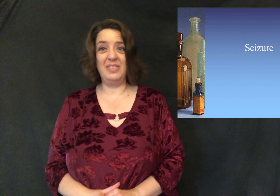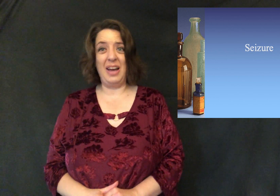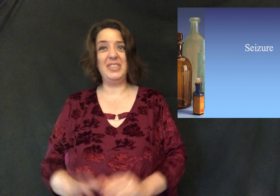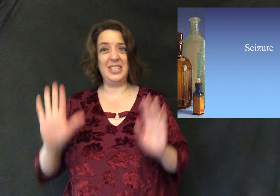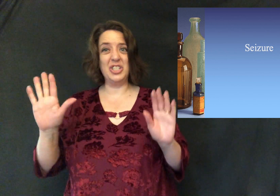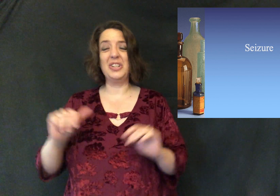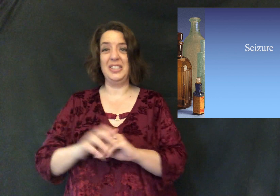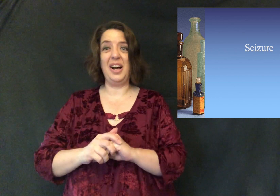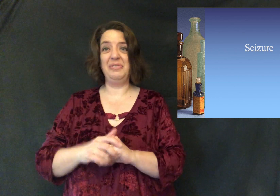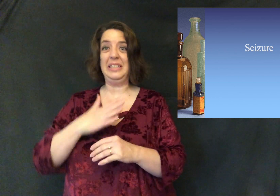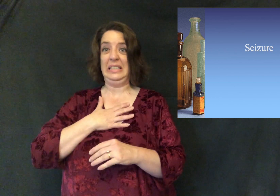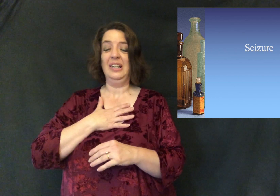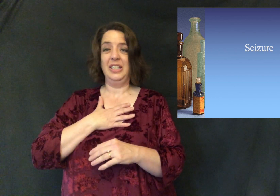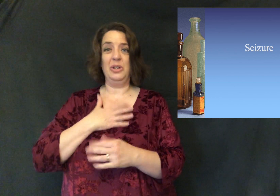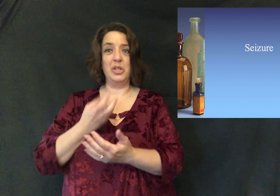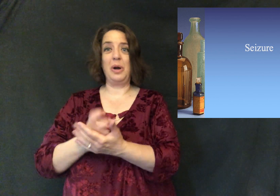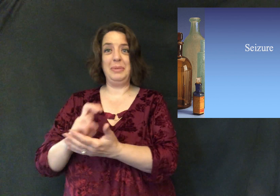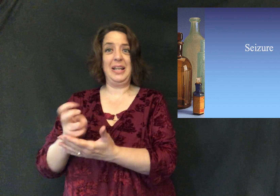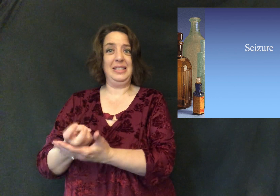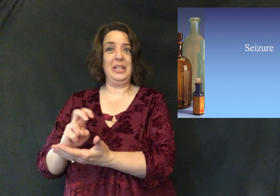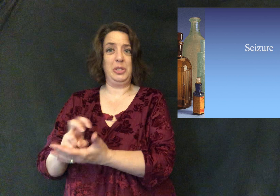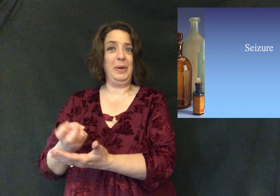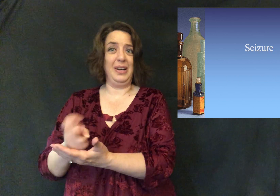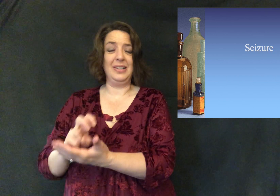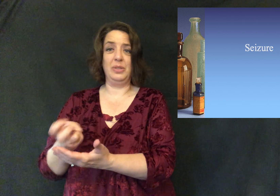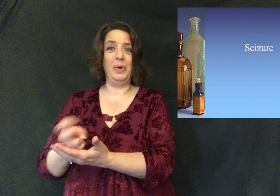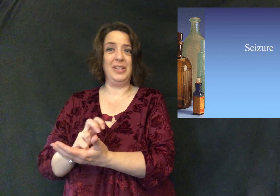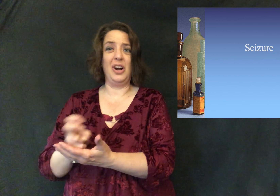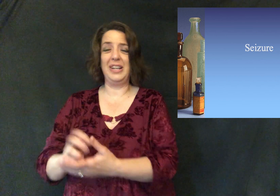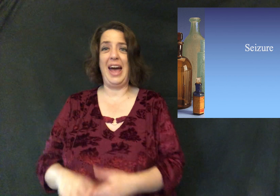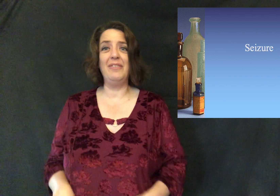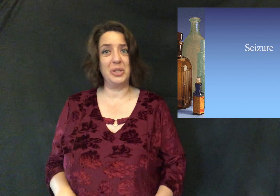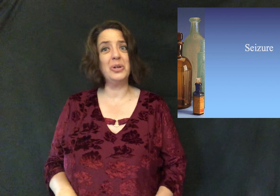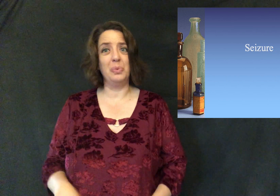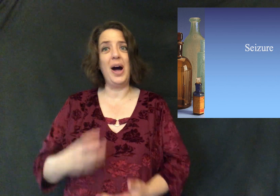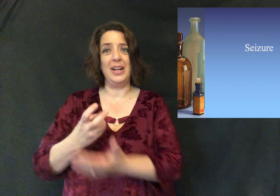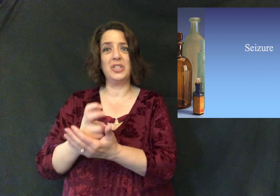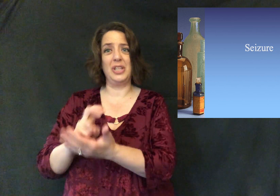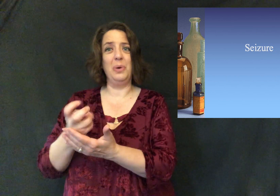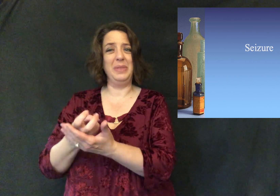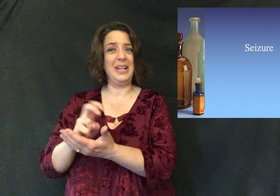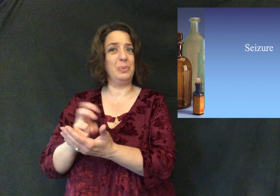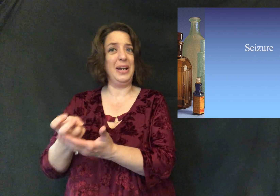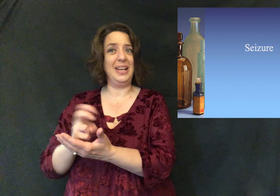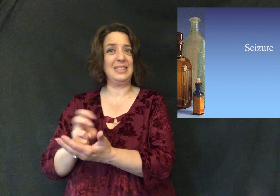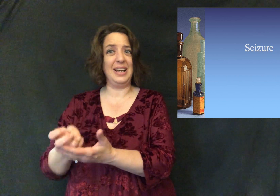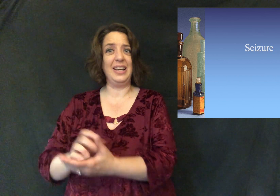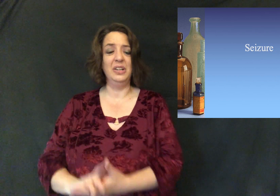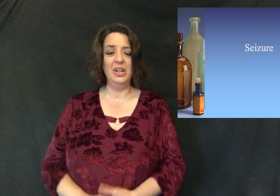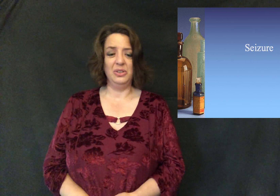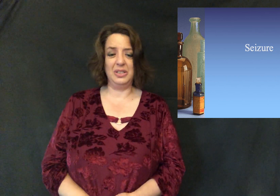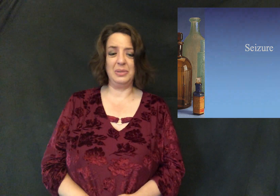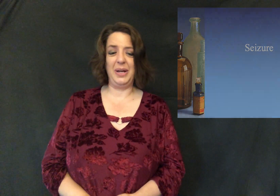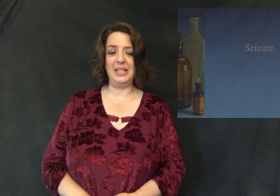a seizure is often, you know, a traumatizing experience. It's hard to have, it's hard to watch. So that's why that sign looks the way it